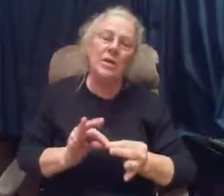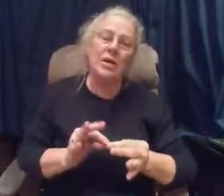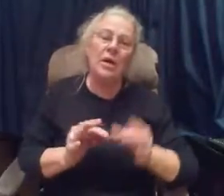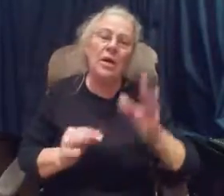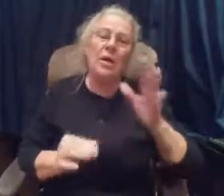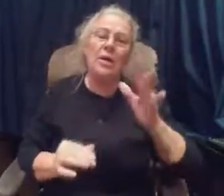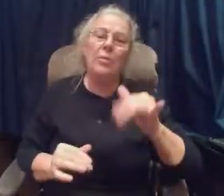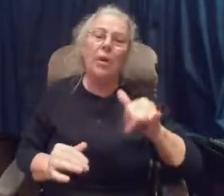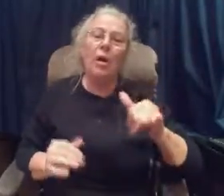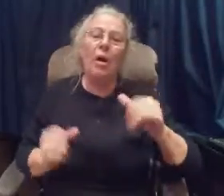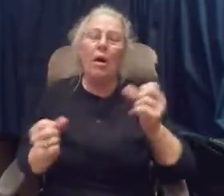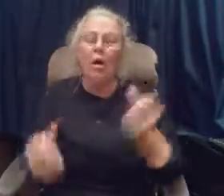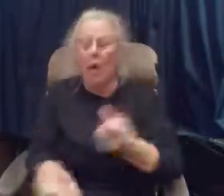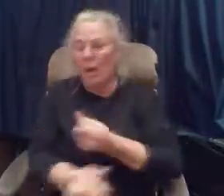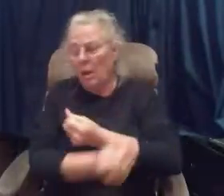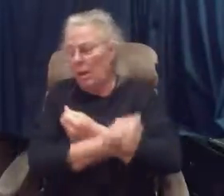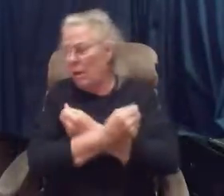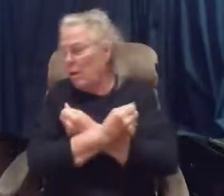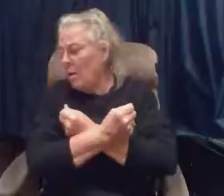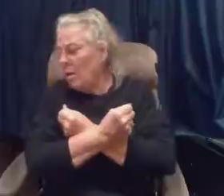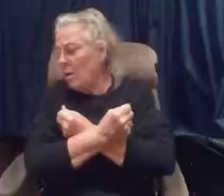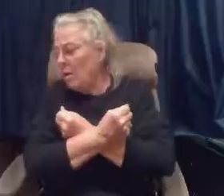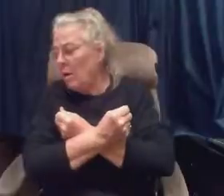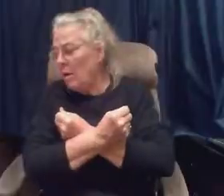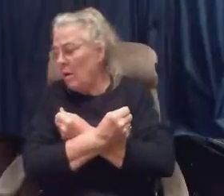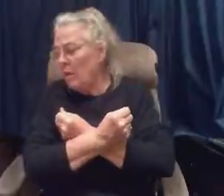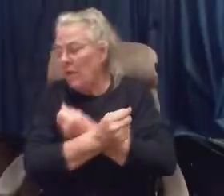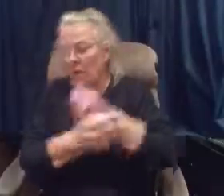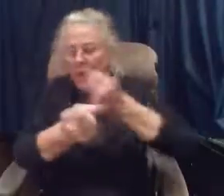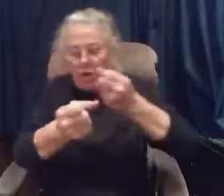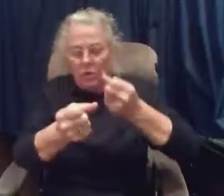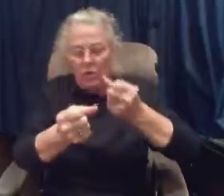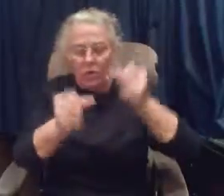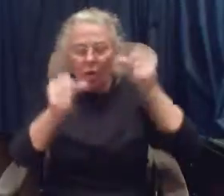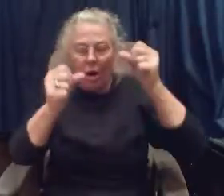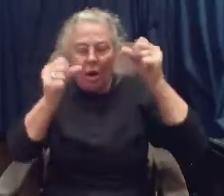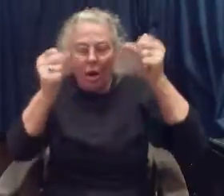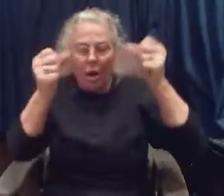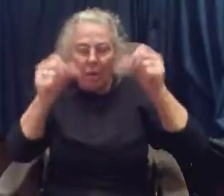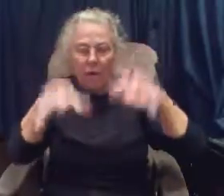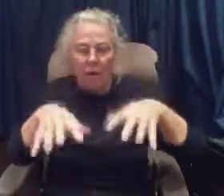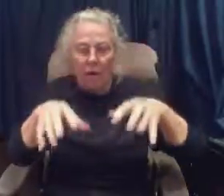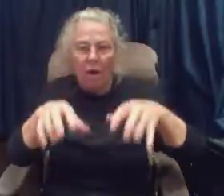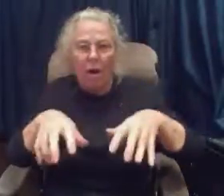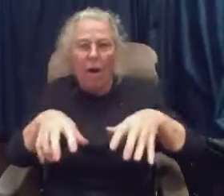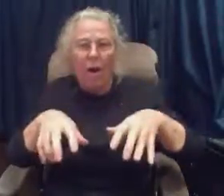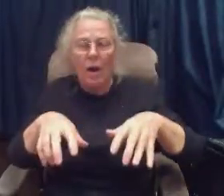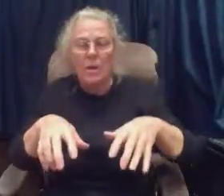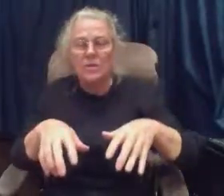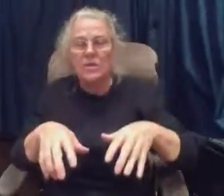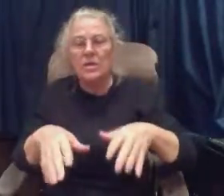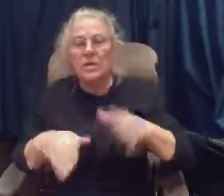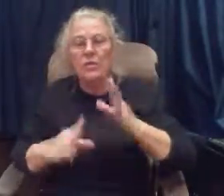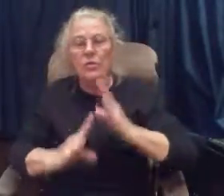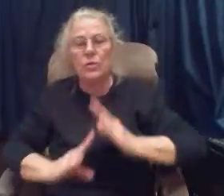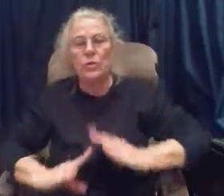interpreted by love. Drop thy still